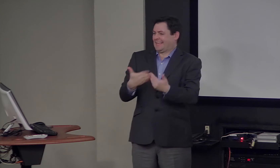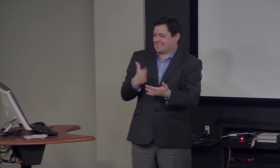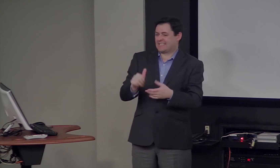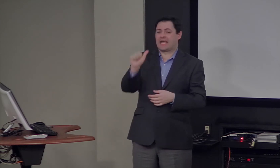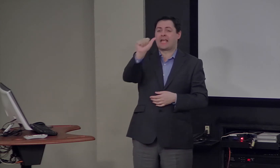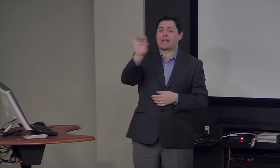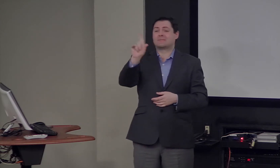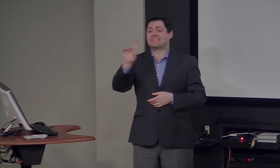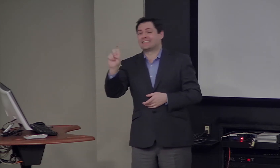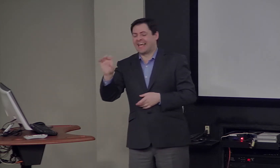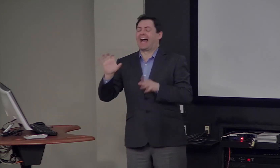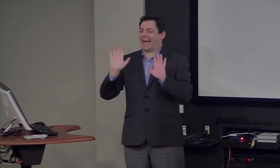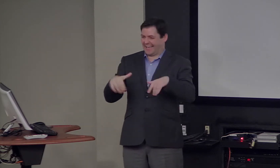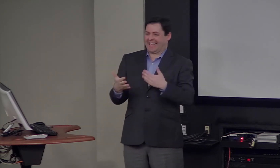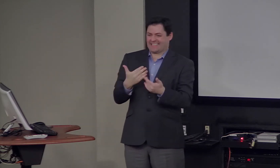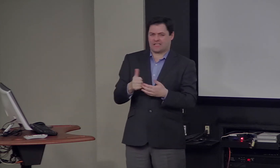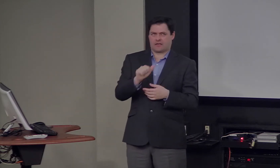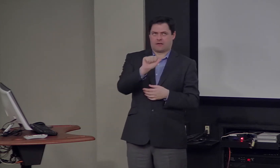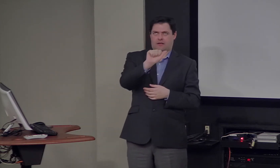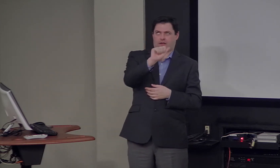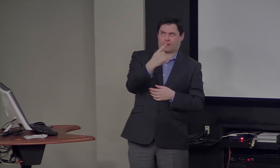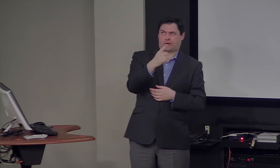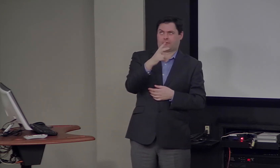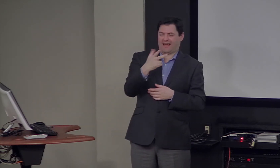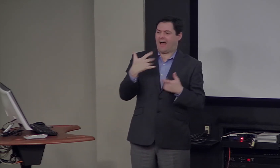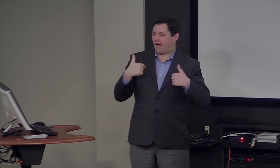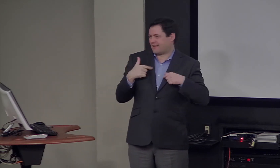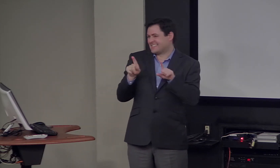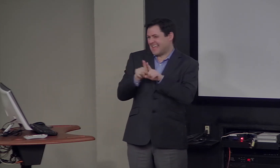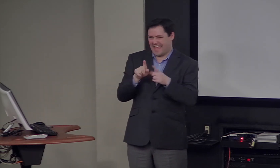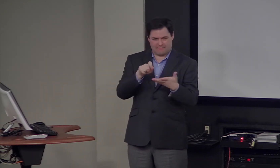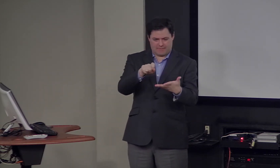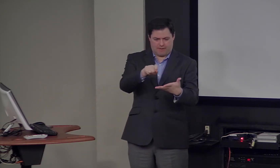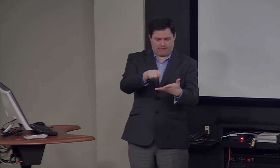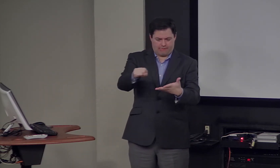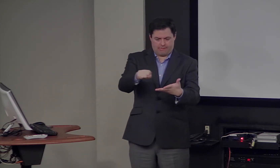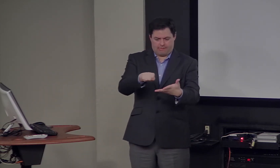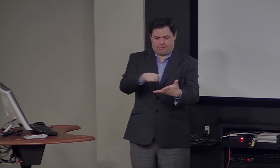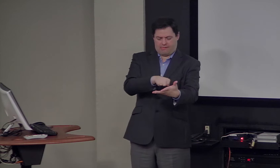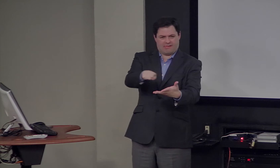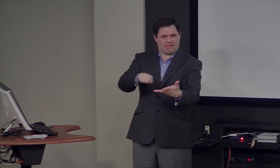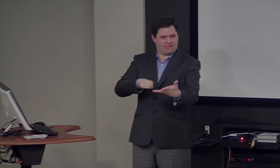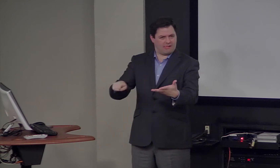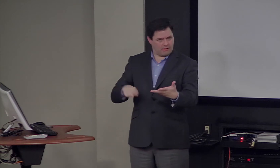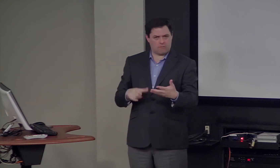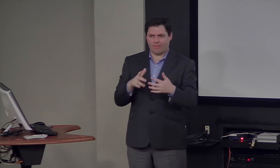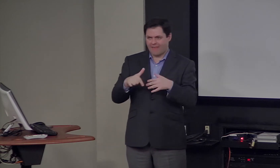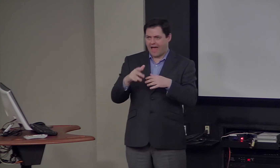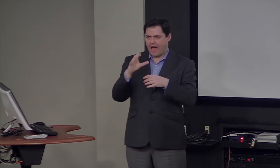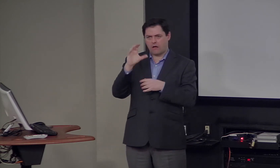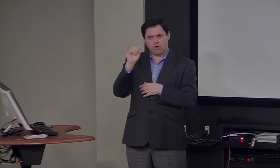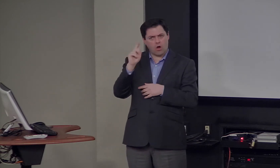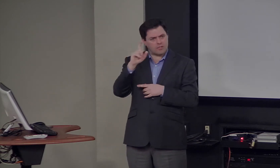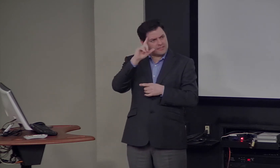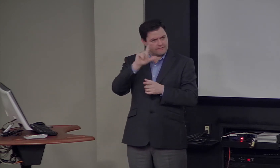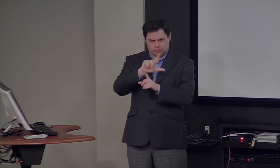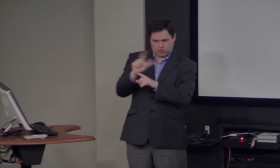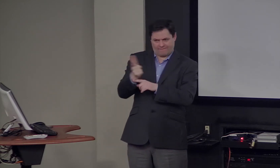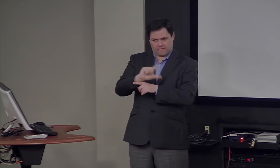So just to go with the number system, where you're just counting out the numbers from 1 to 2, 3, and finding those on the grid, that's much easier than it is to try